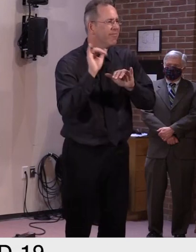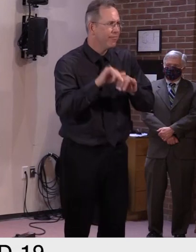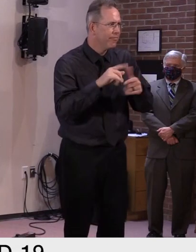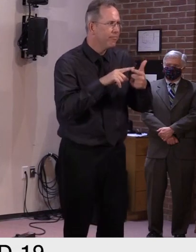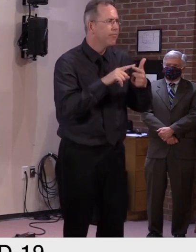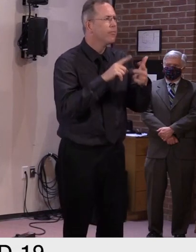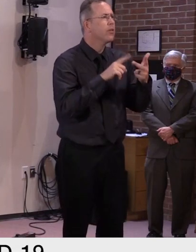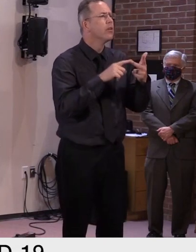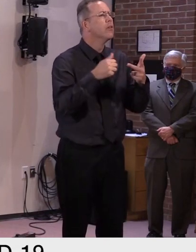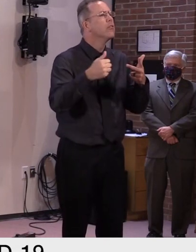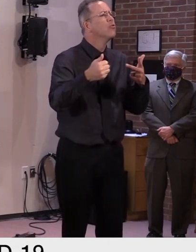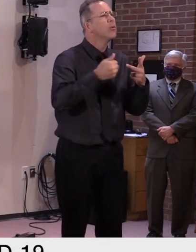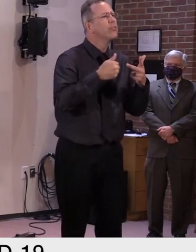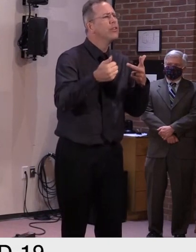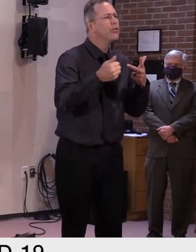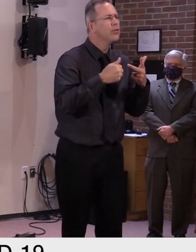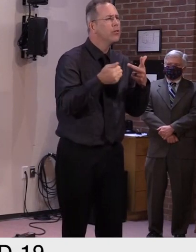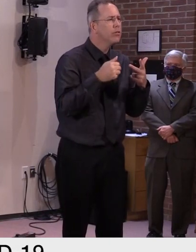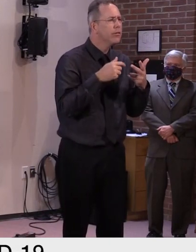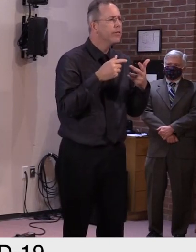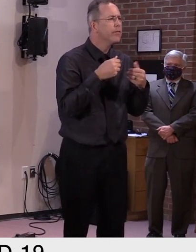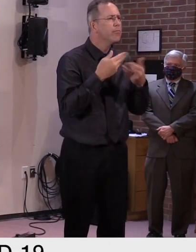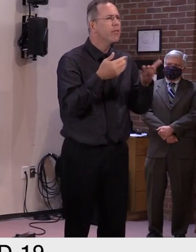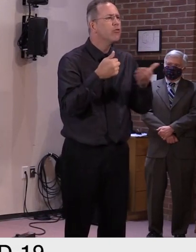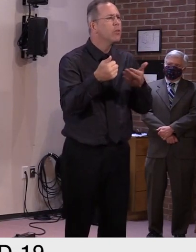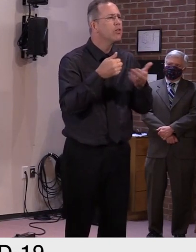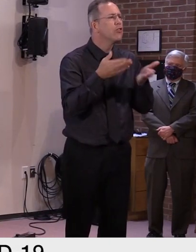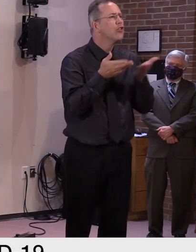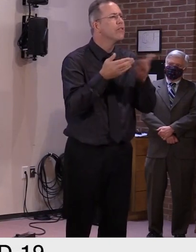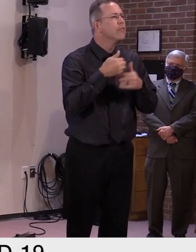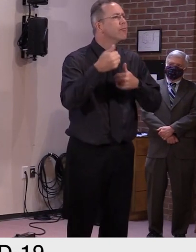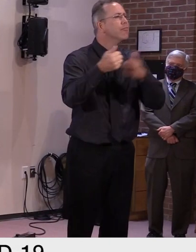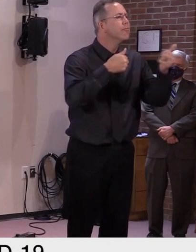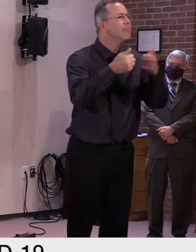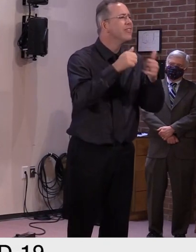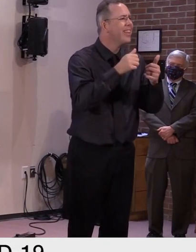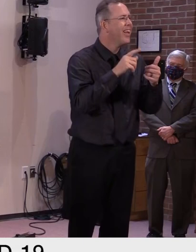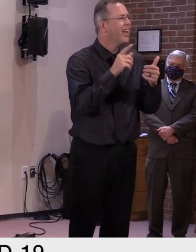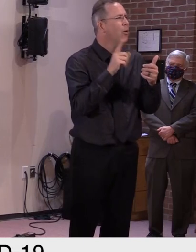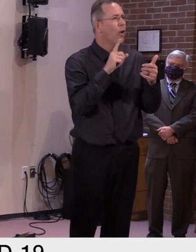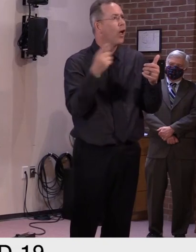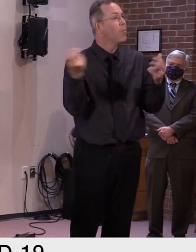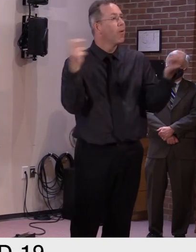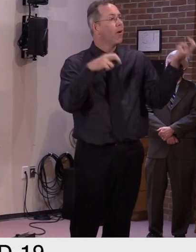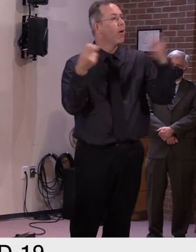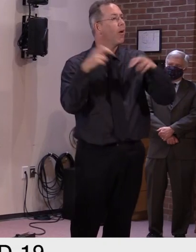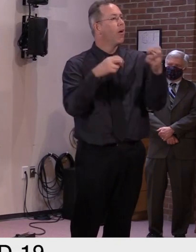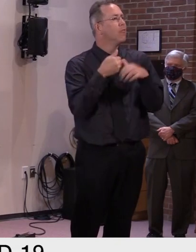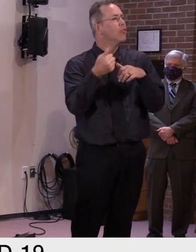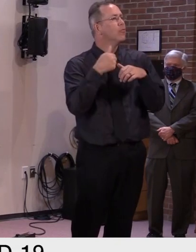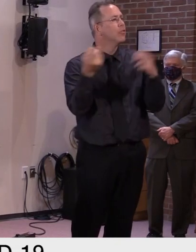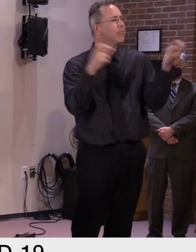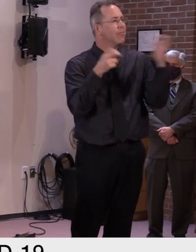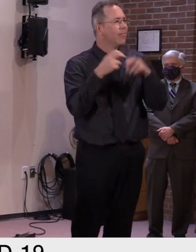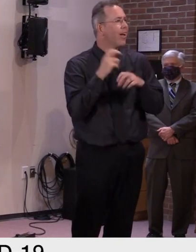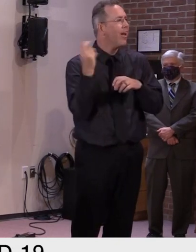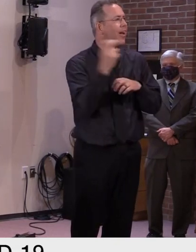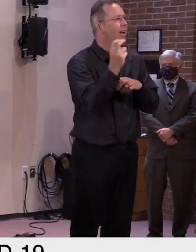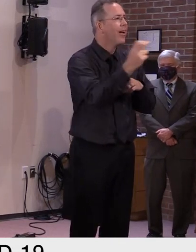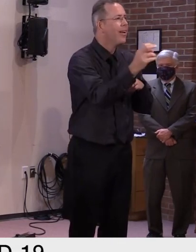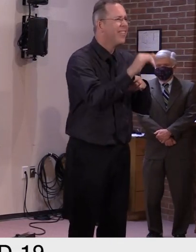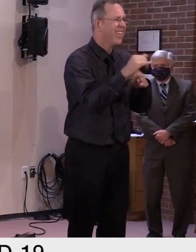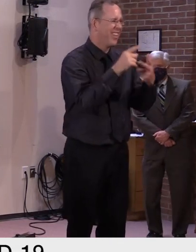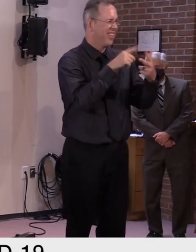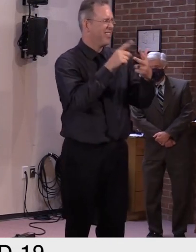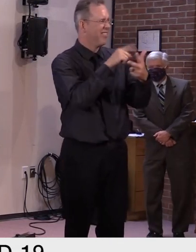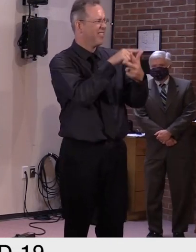where there's gatherings and crowds and people traveling from places that may not be green counties. So